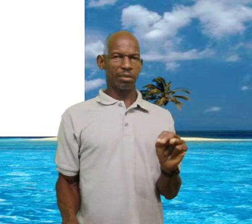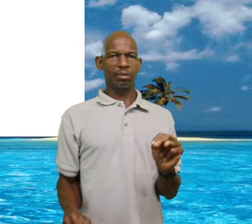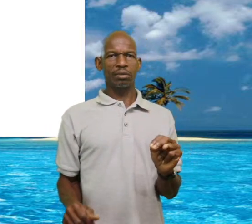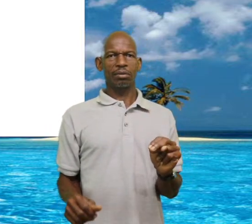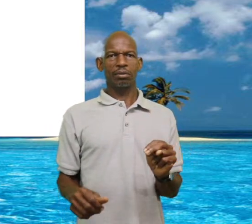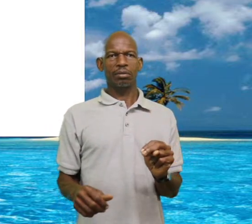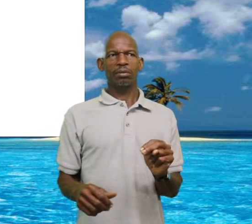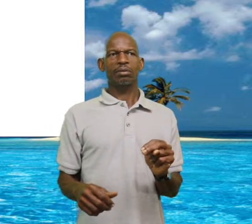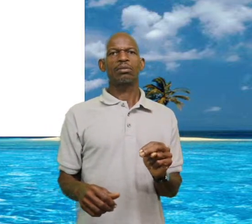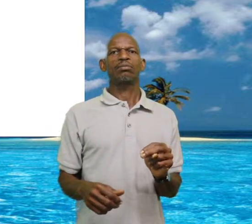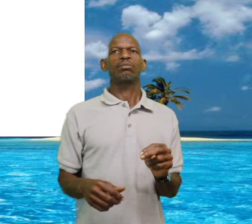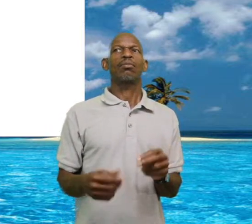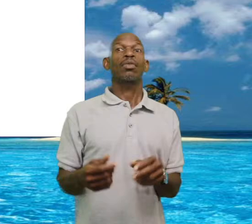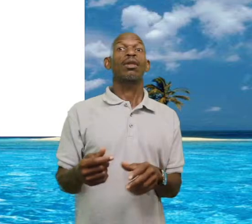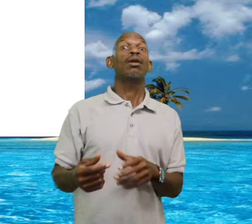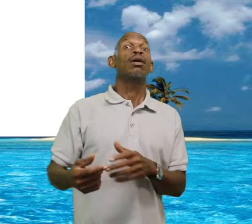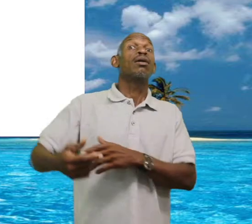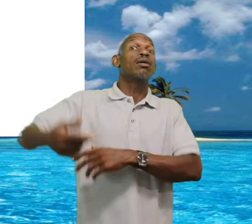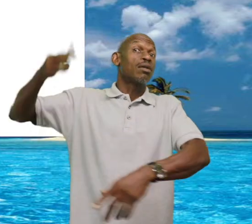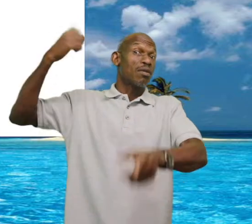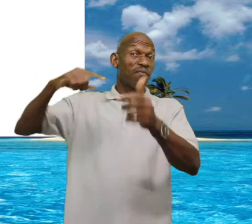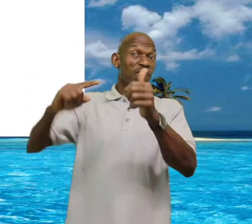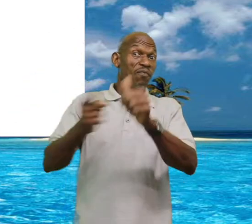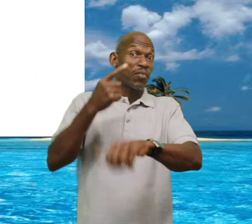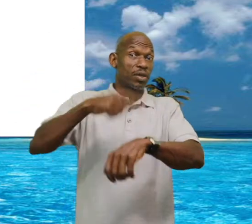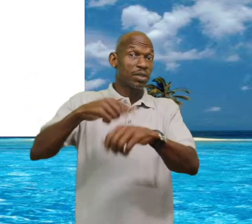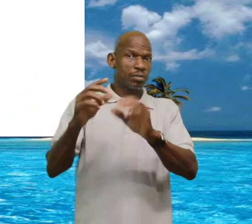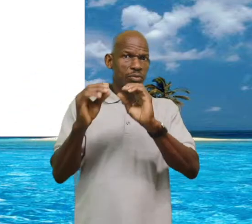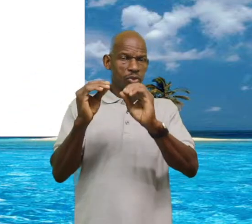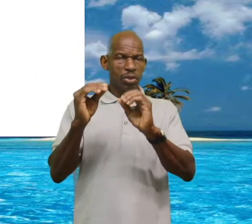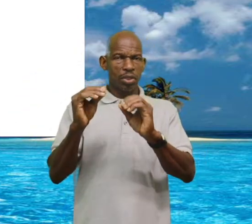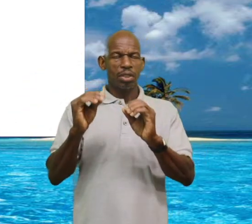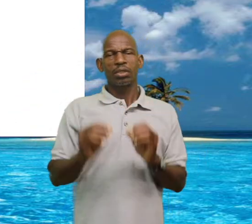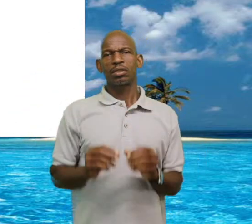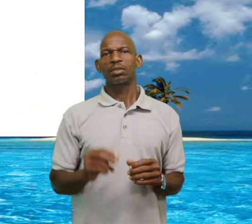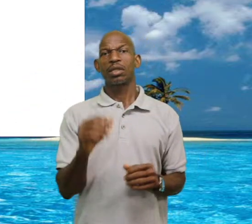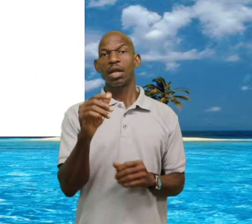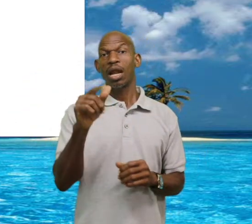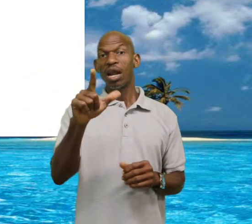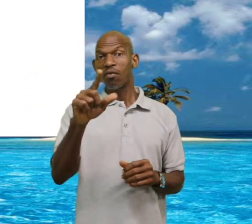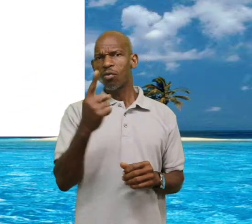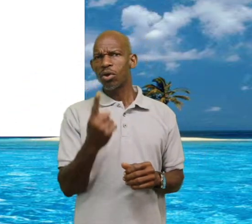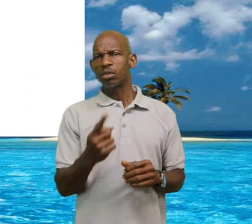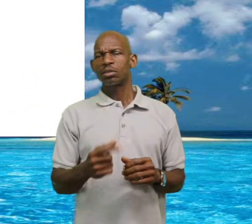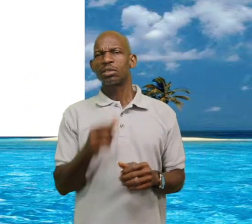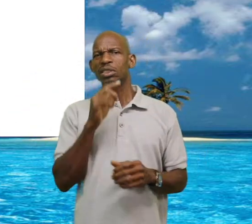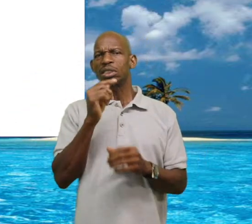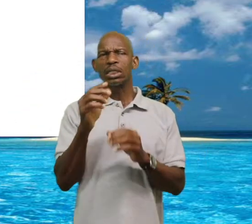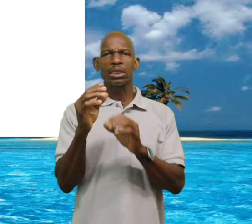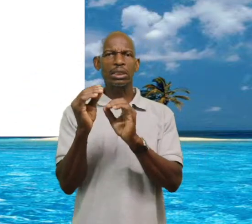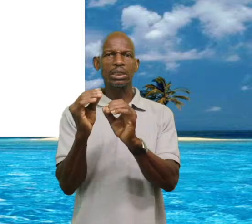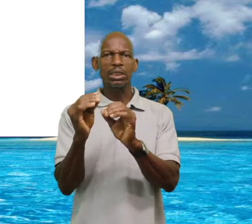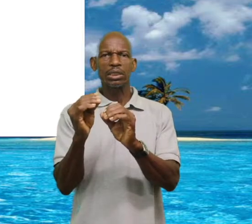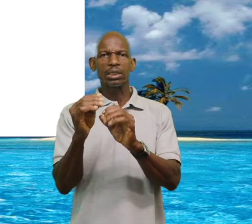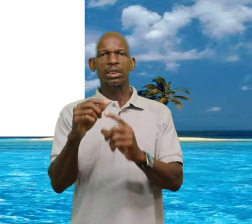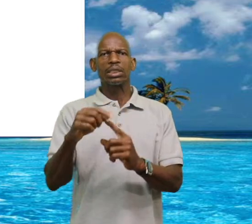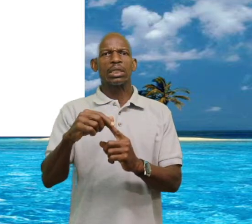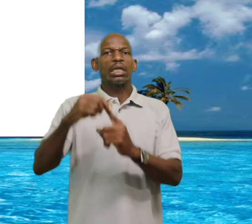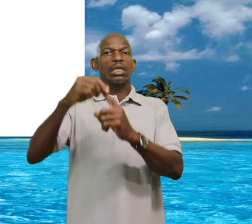last group, we did not go into the exceptions to the rule to A and an. There are some exceptions, and because you